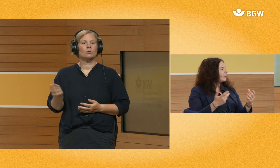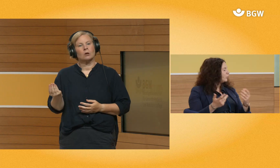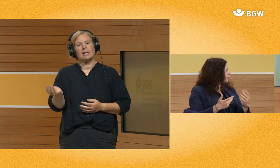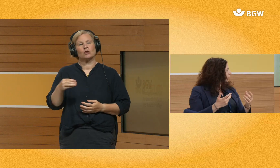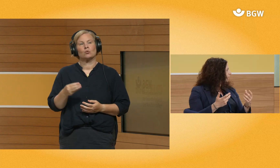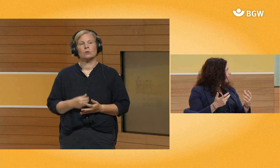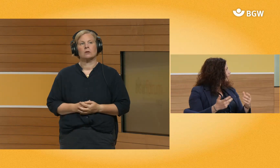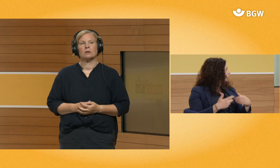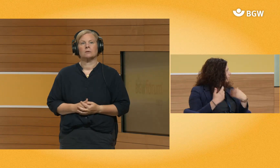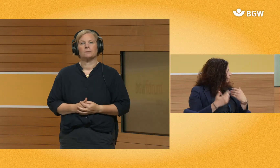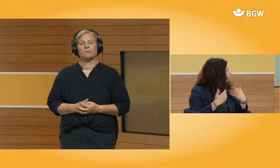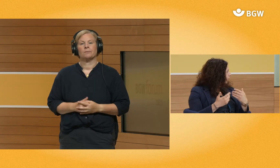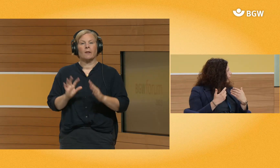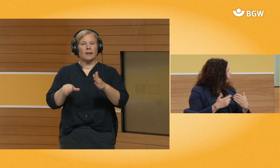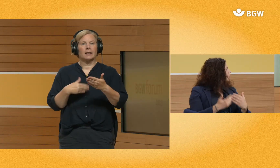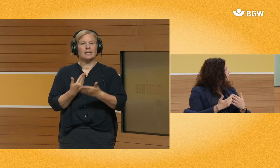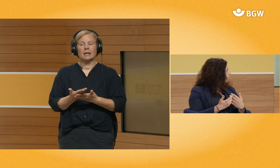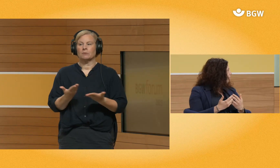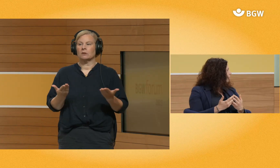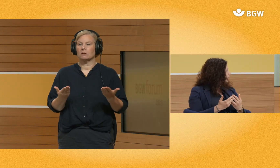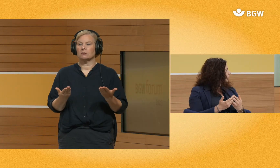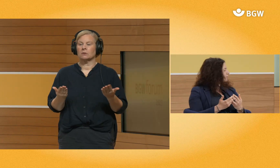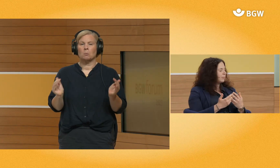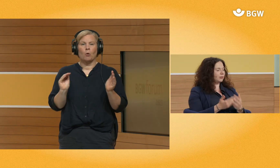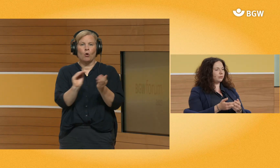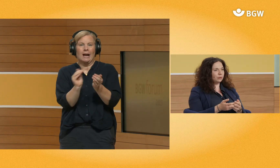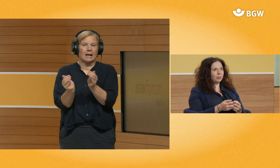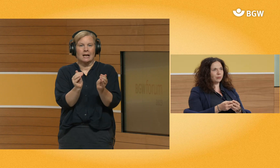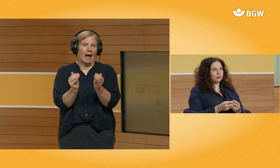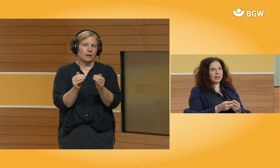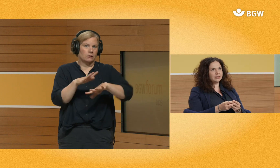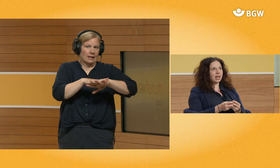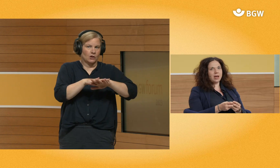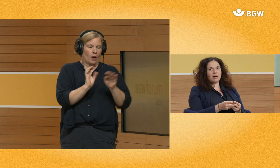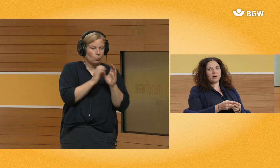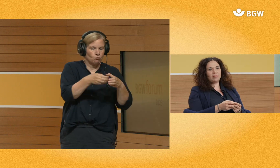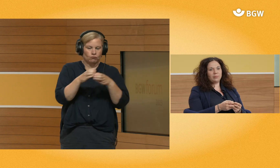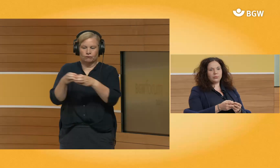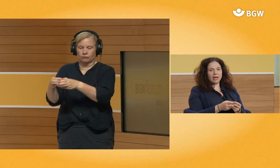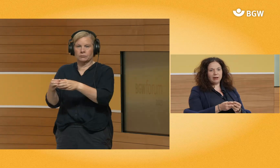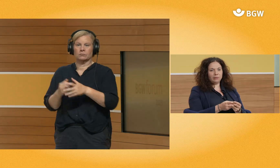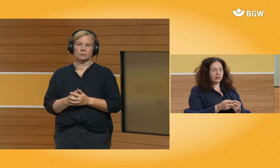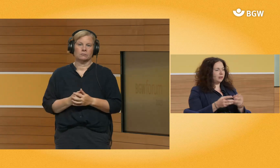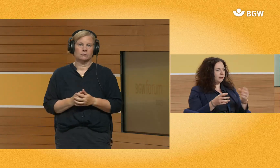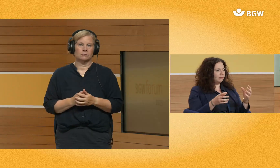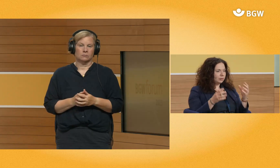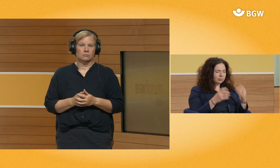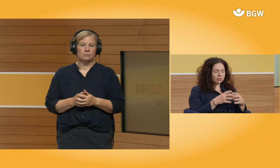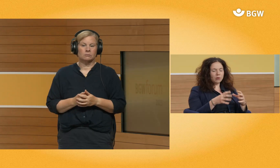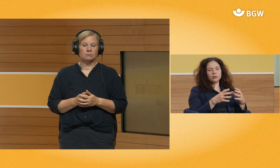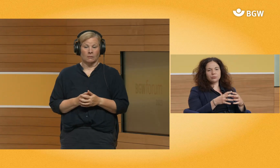little networks that just arose out of this Magnet for Europe project. We have